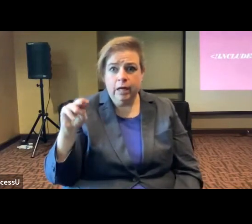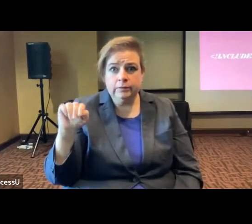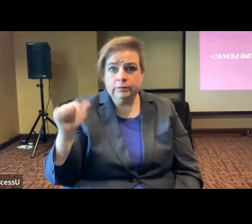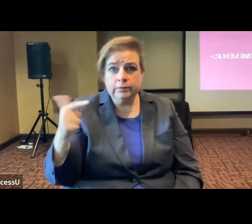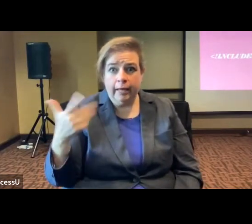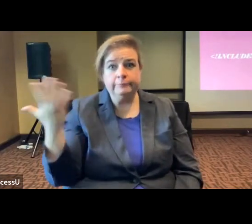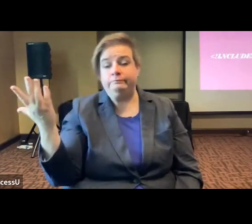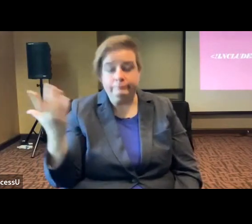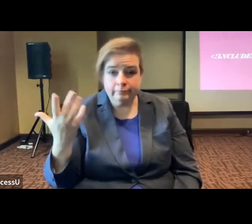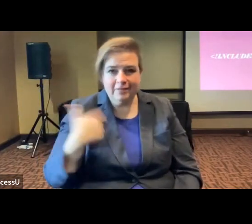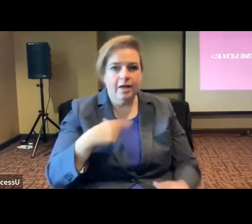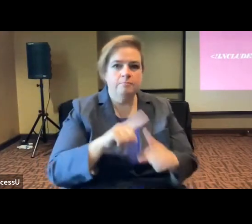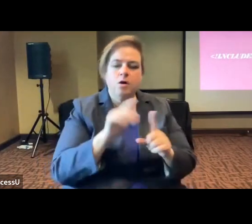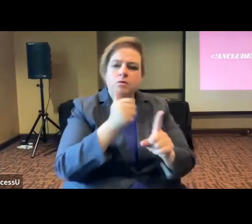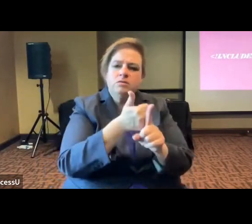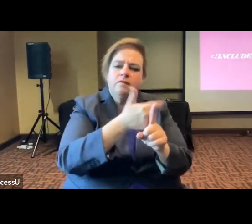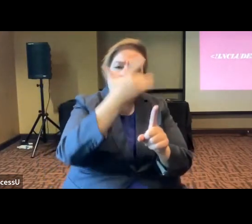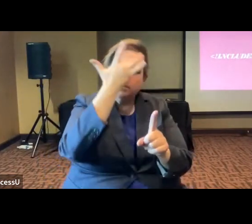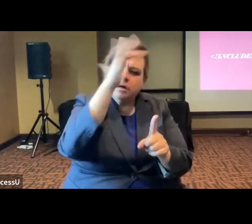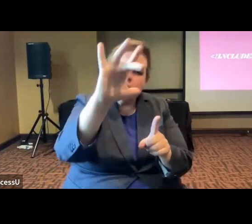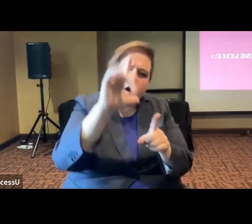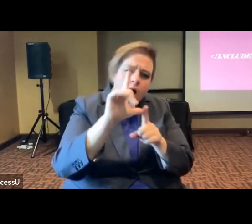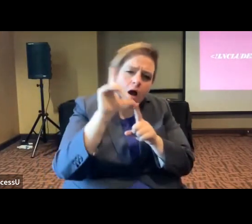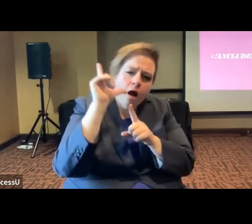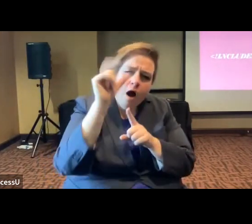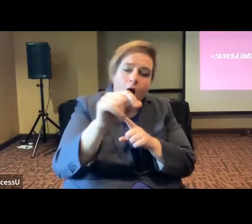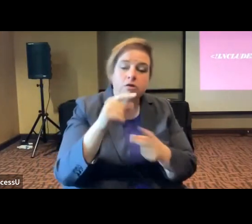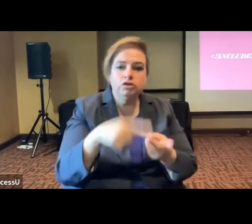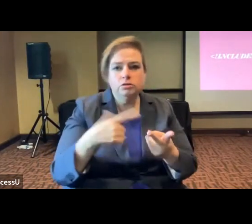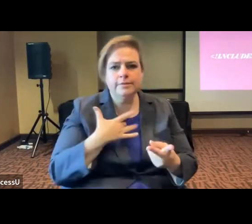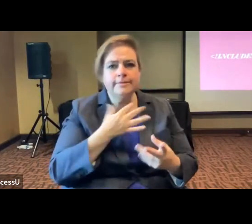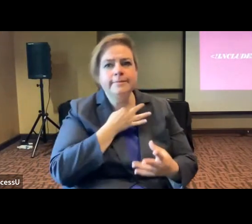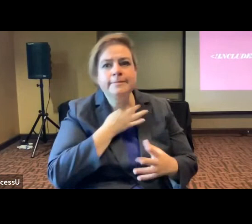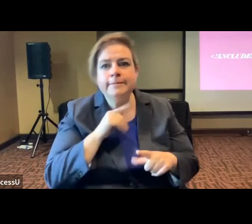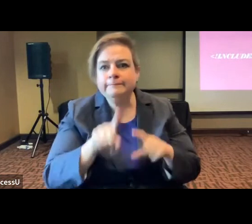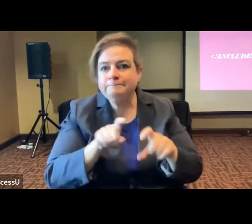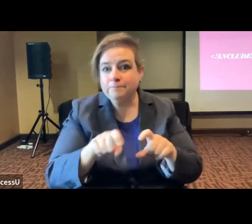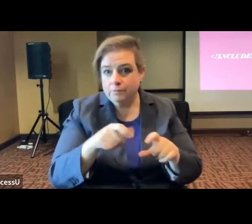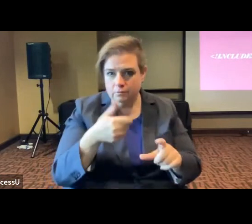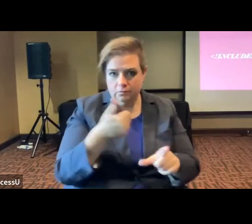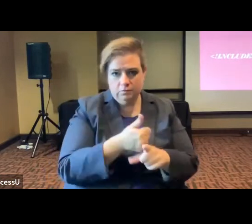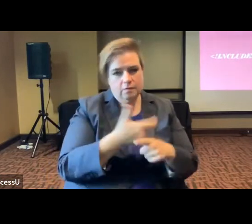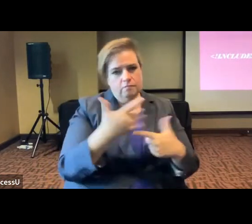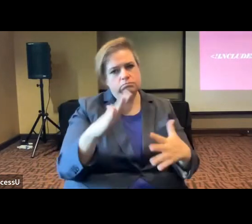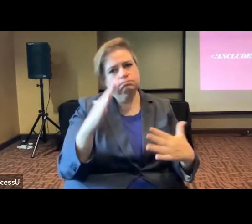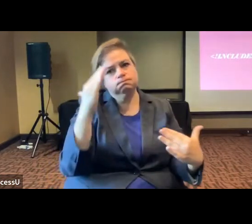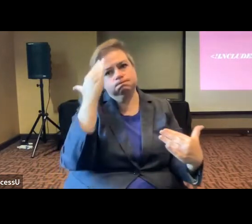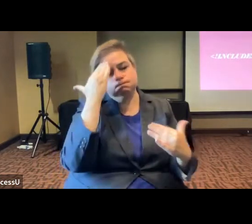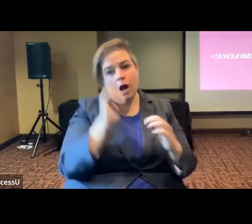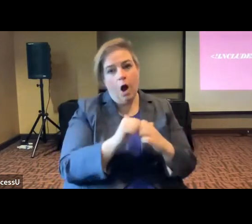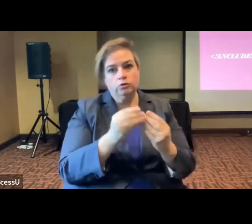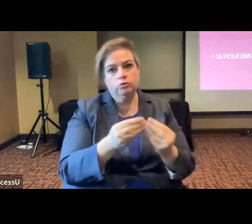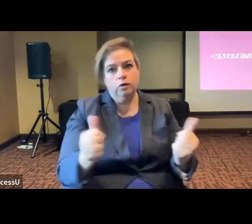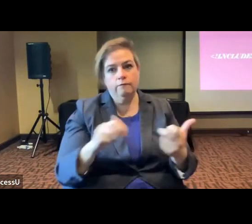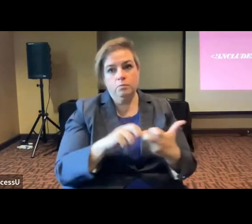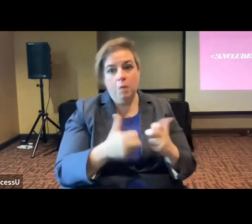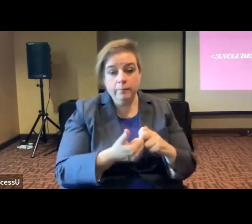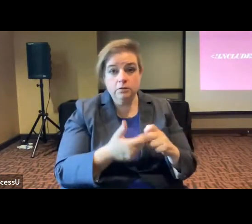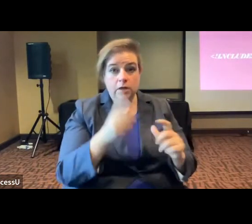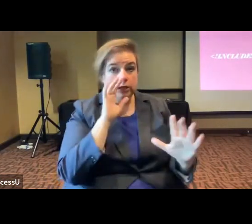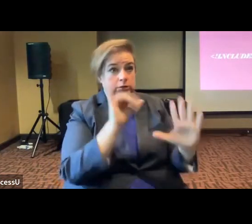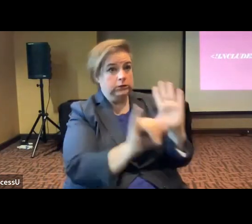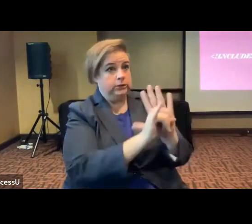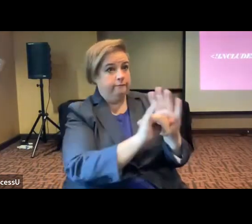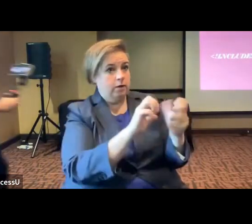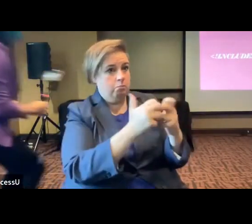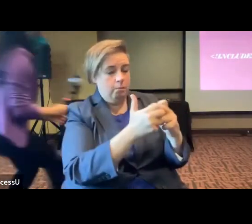But her intellect, her inquisitiveness, her brilliance in solving problems, in identifying